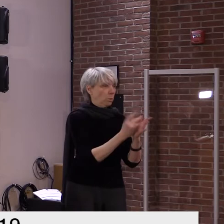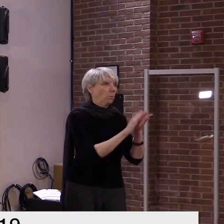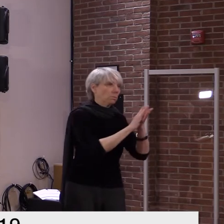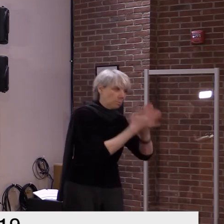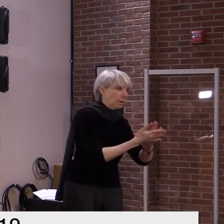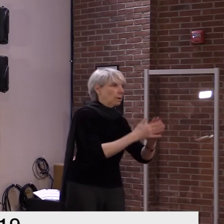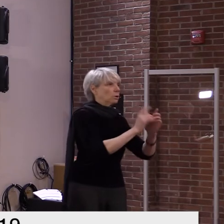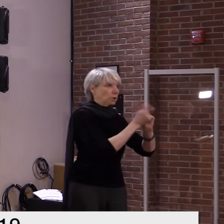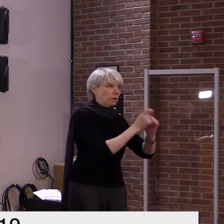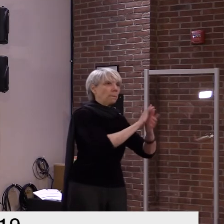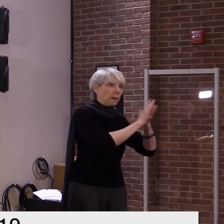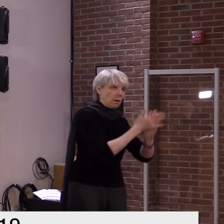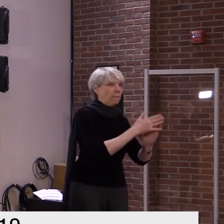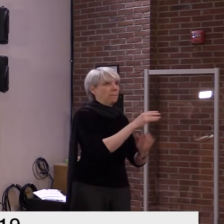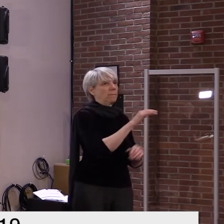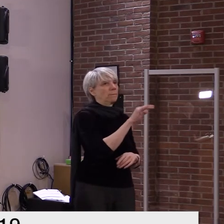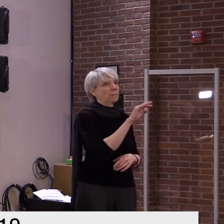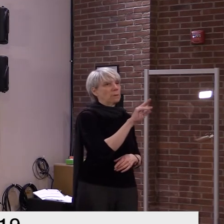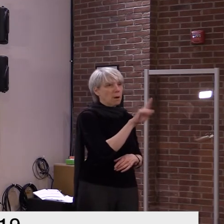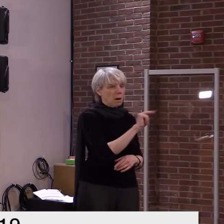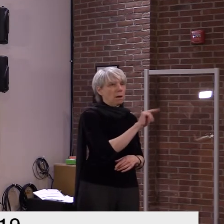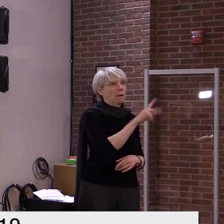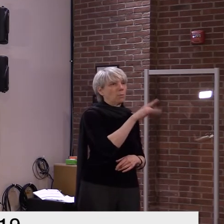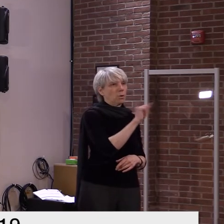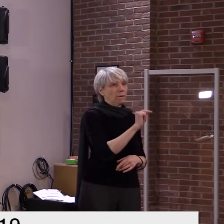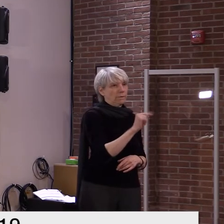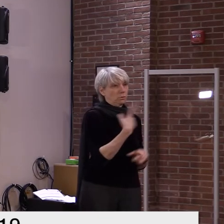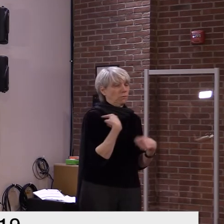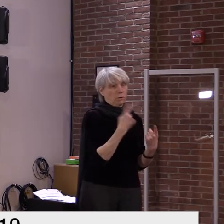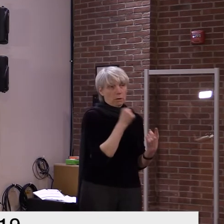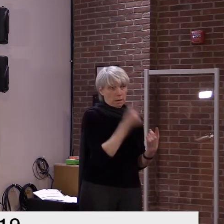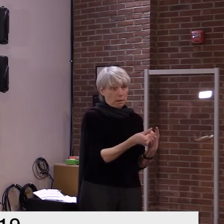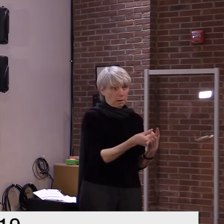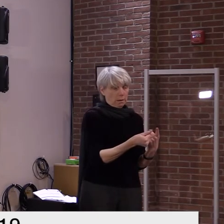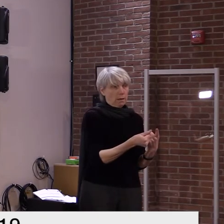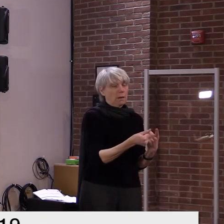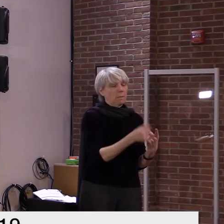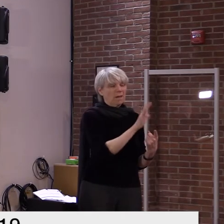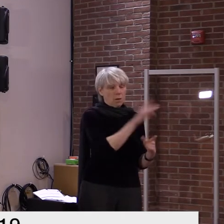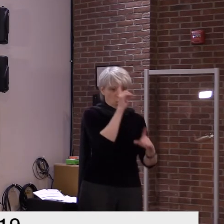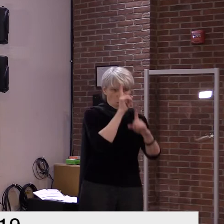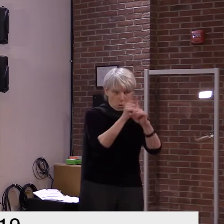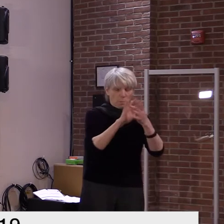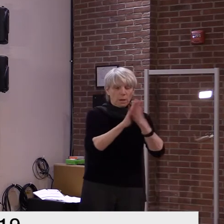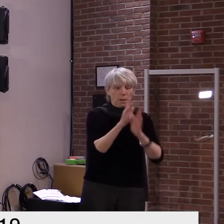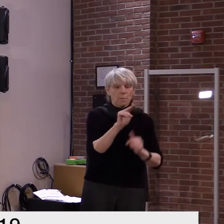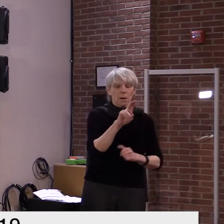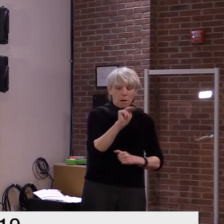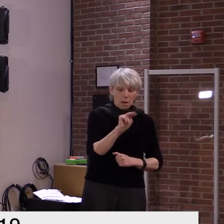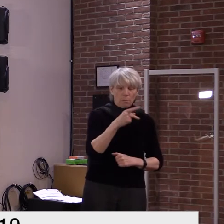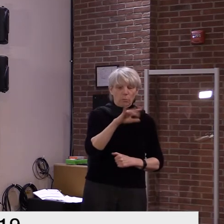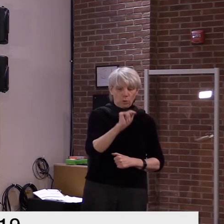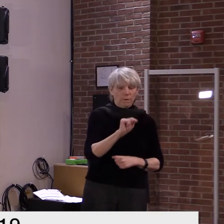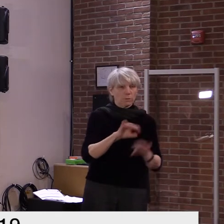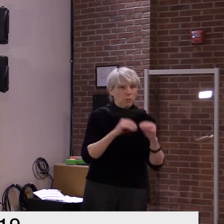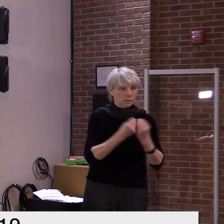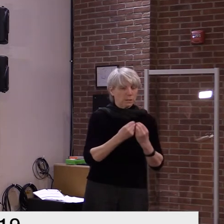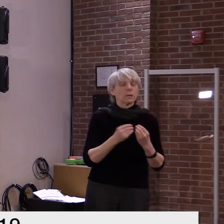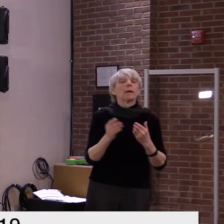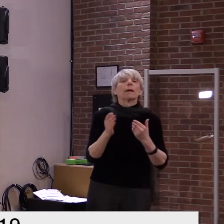yet, in order to file for as a nonprofit. In terms of the overall sort of